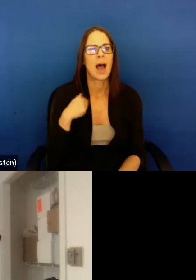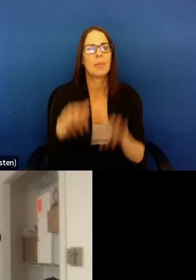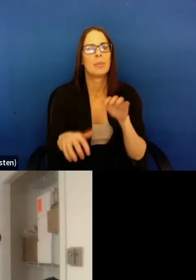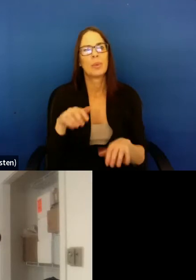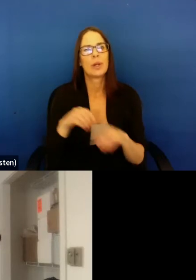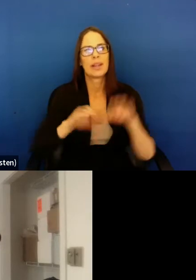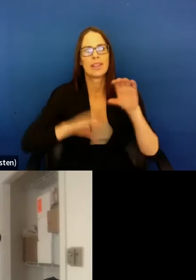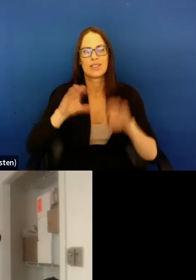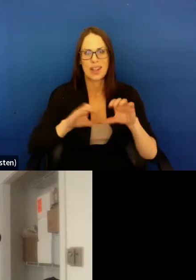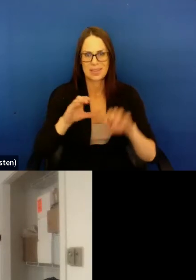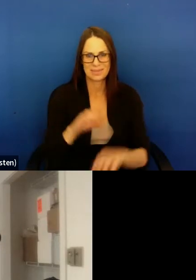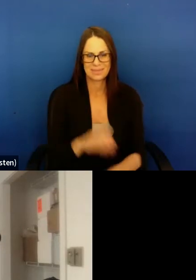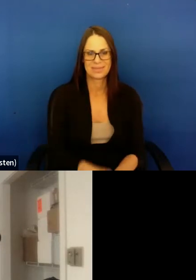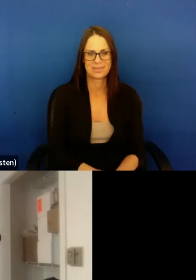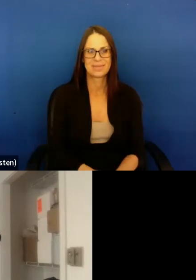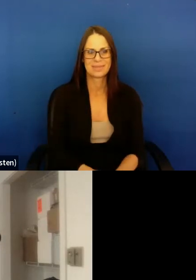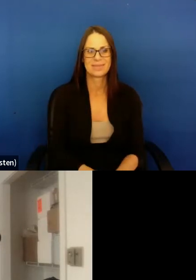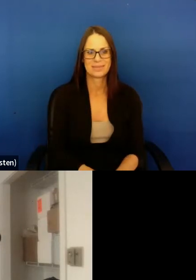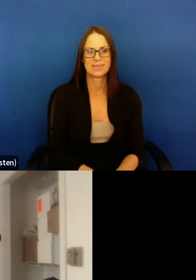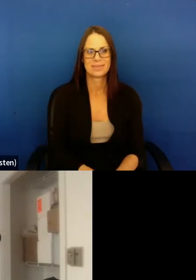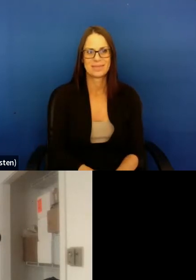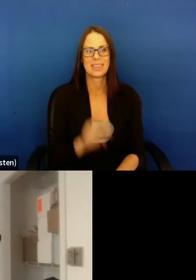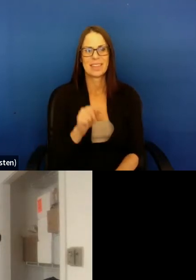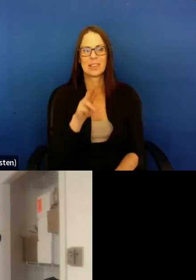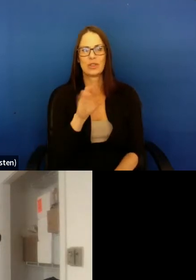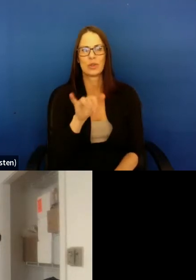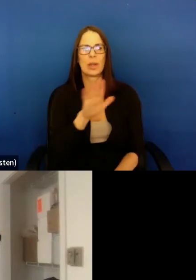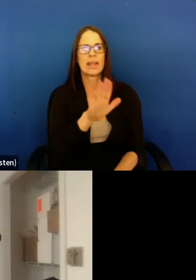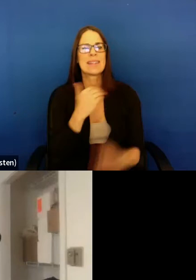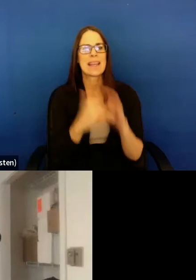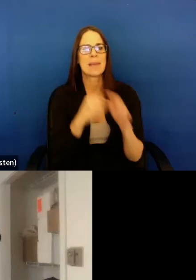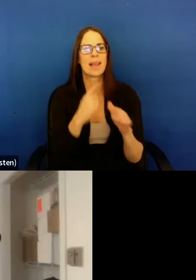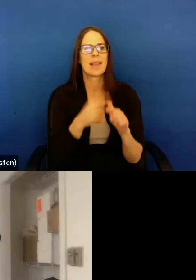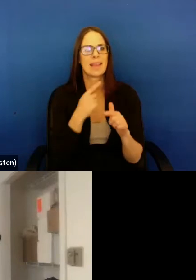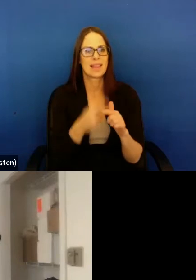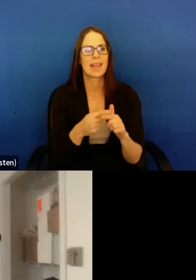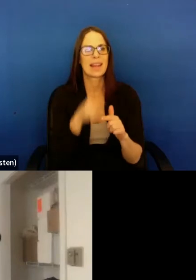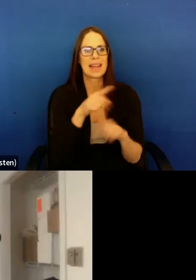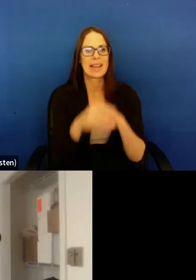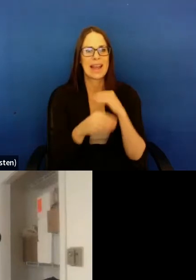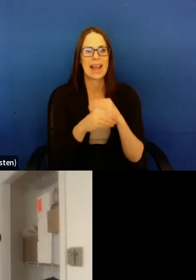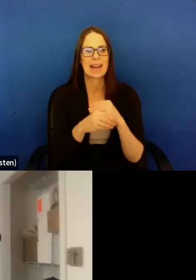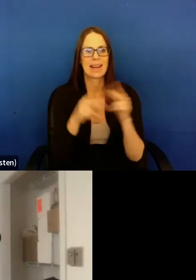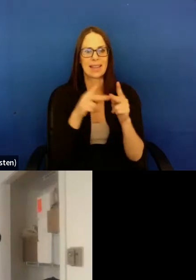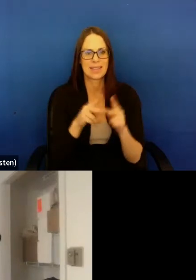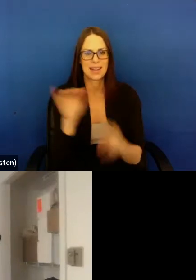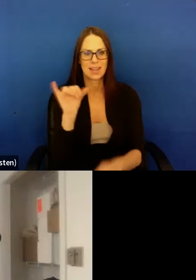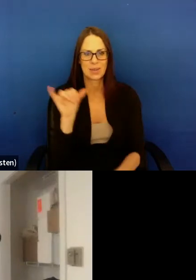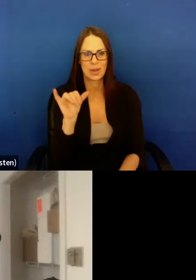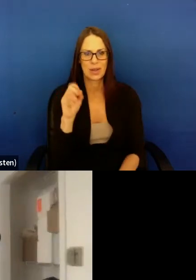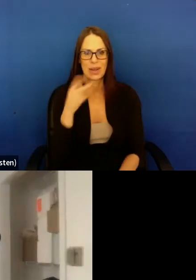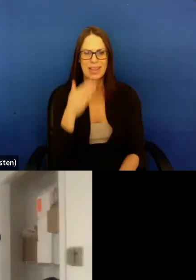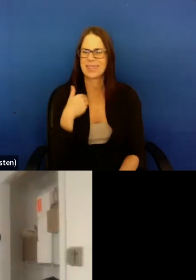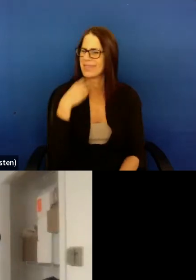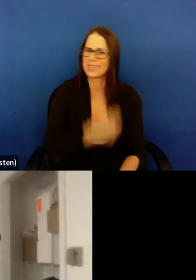much. Is that And then Sandra? Josh, yeah, Thanks. and Josh can put it on the website as well. Okay, Perfect. great. Thank you. Thanks. Sorry, I do